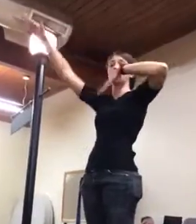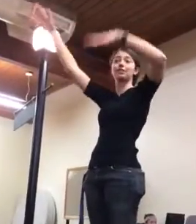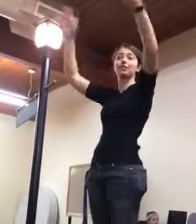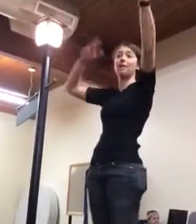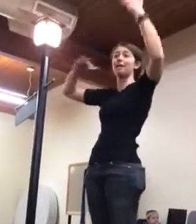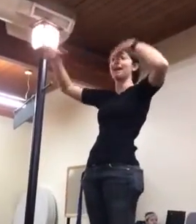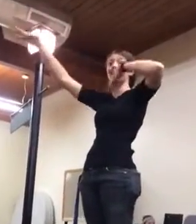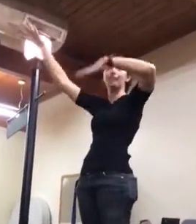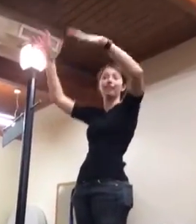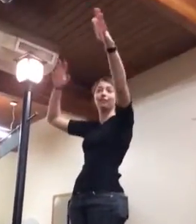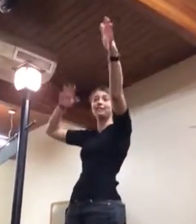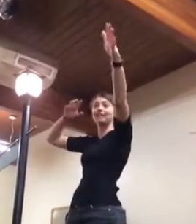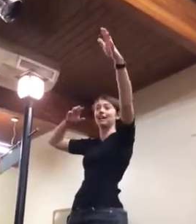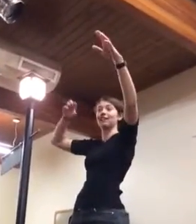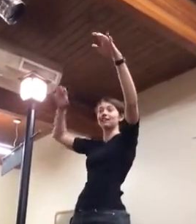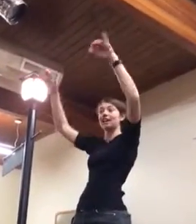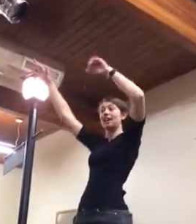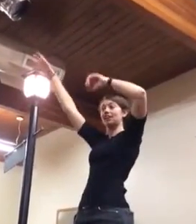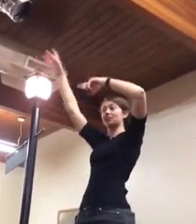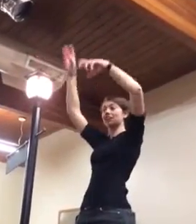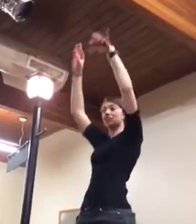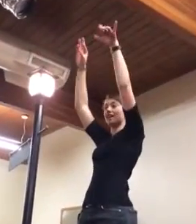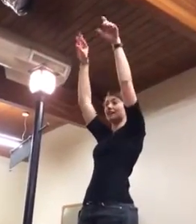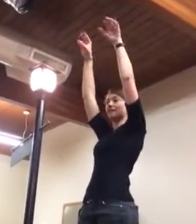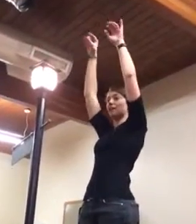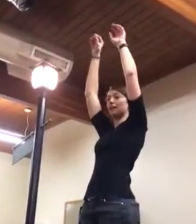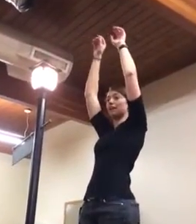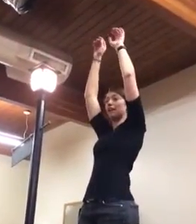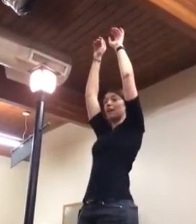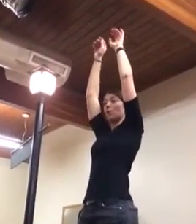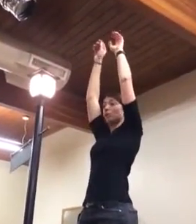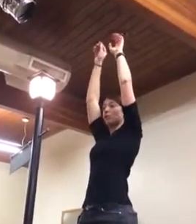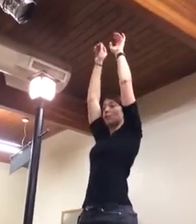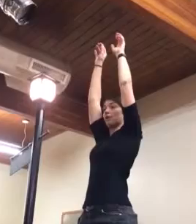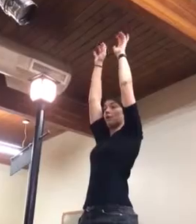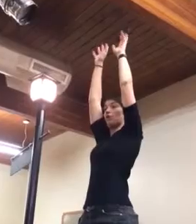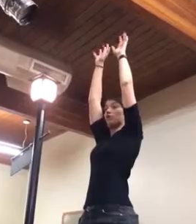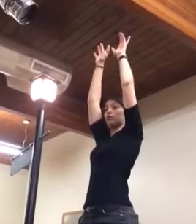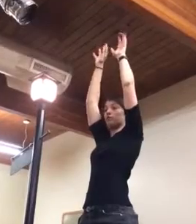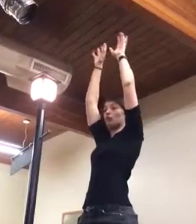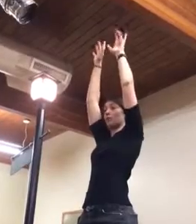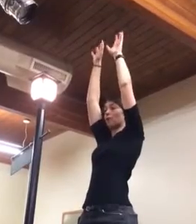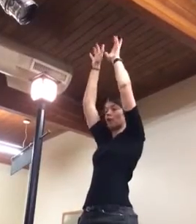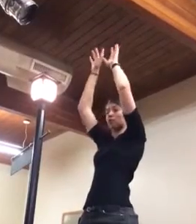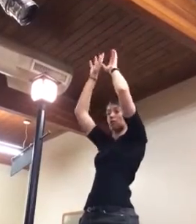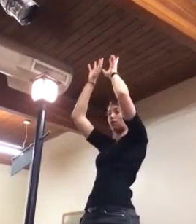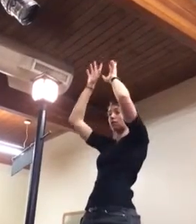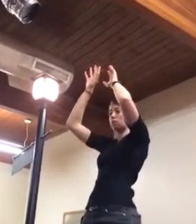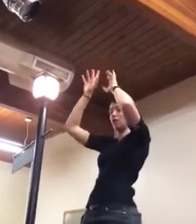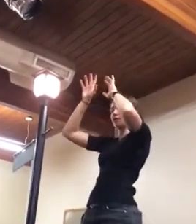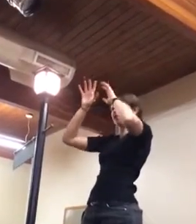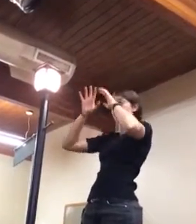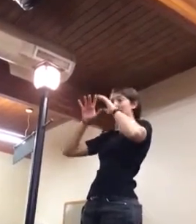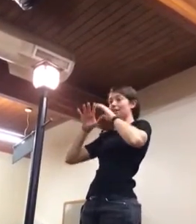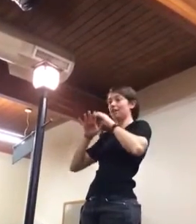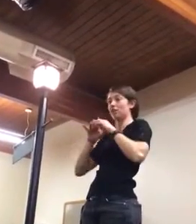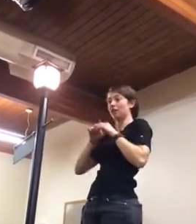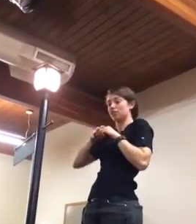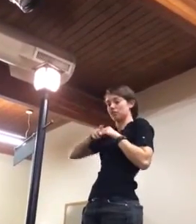it's just coming out of inside of us. And as long as our hands are up here, we're talking about an overflowing well. So all this water is coming down into us and